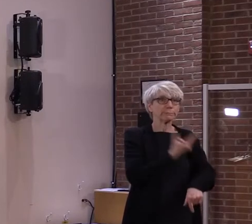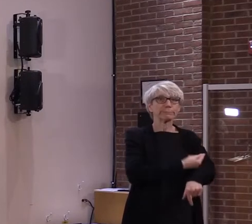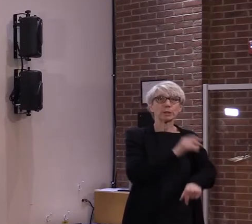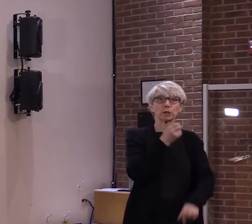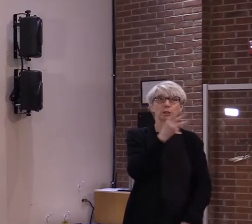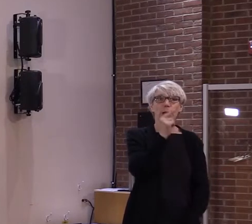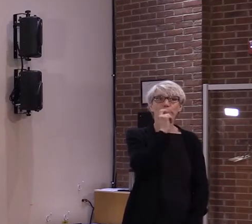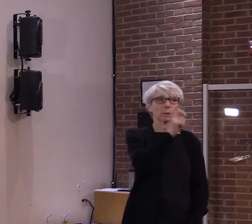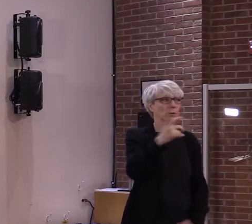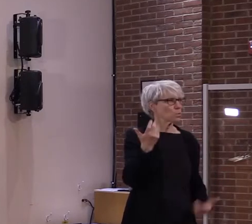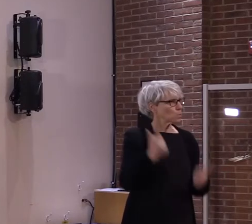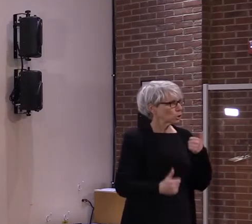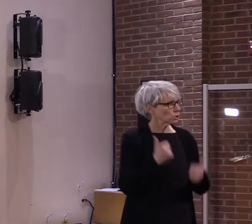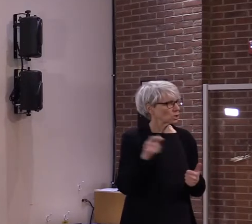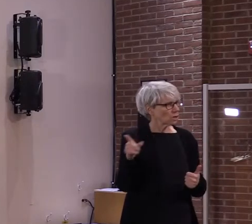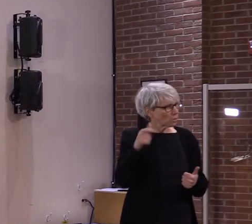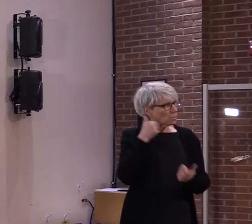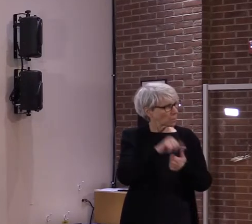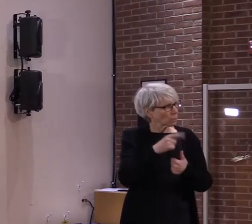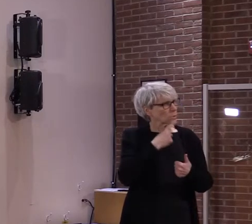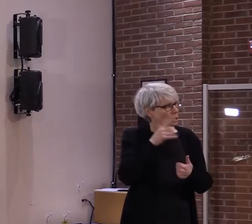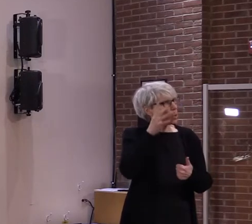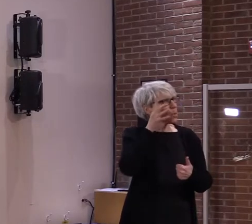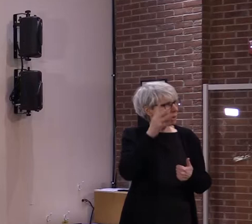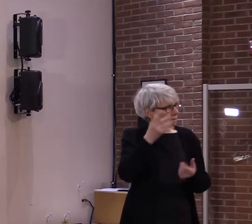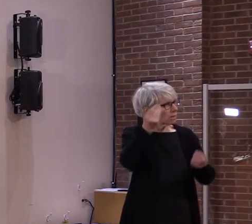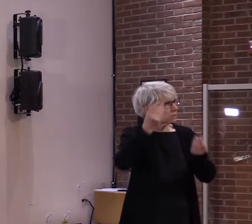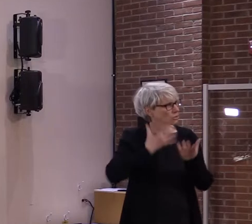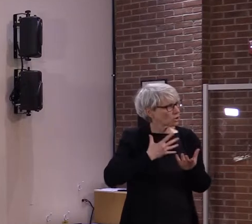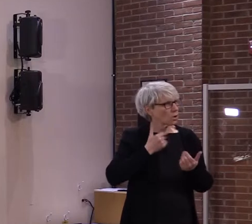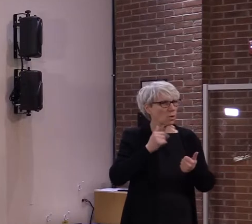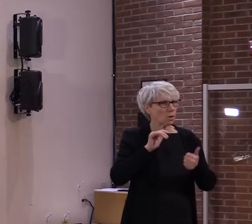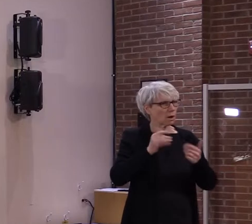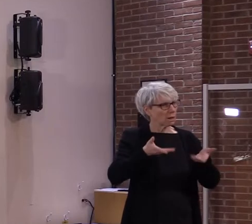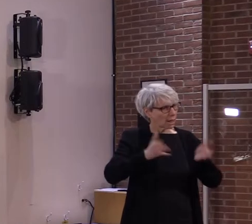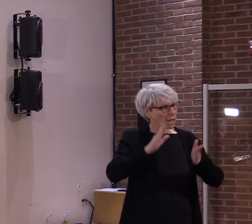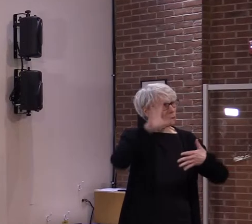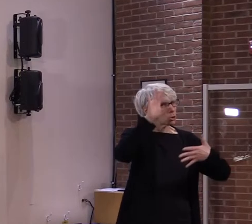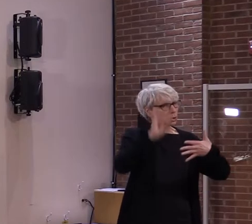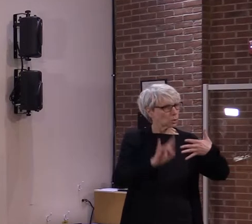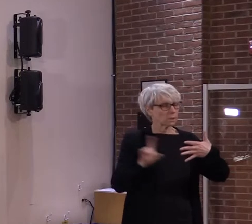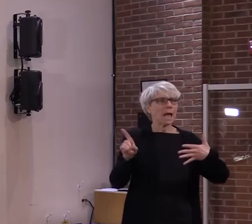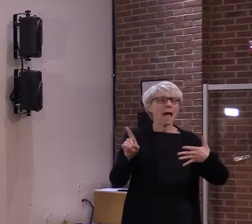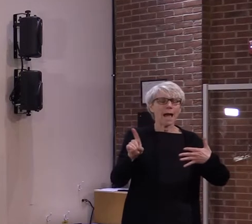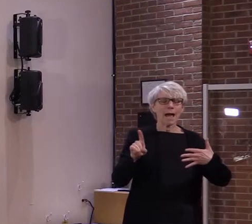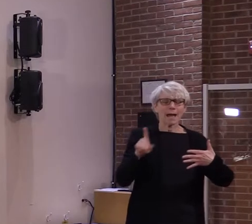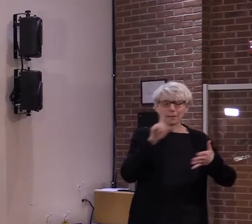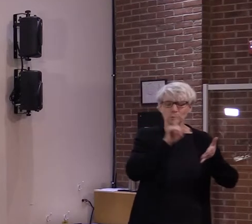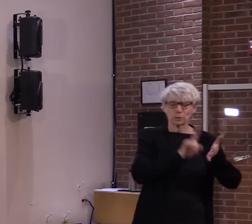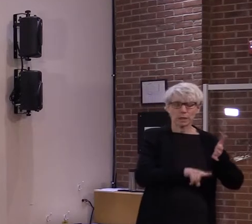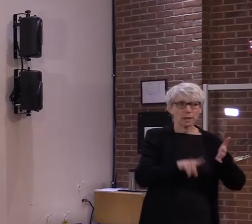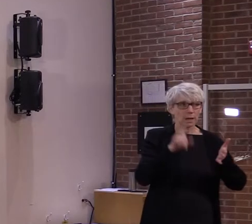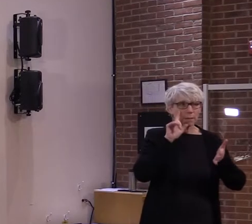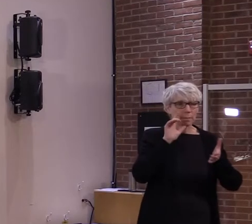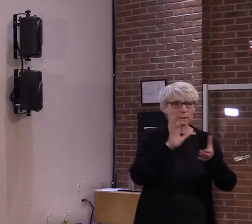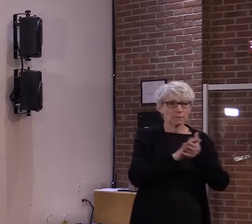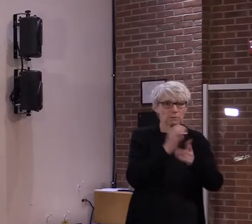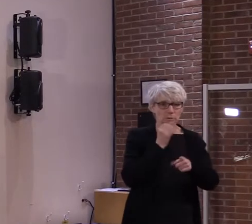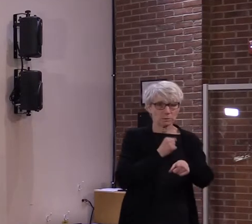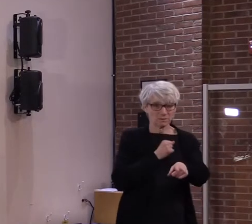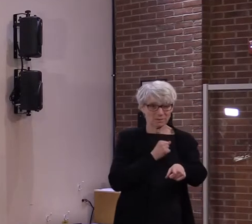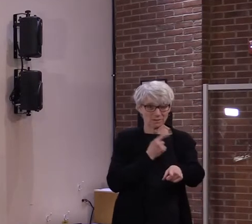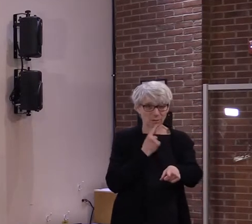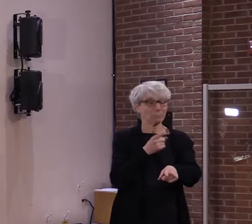on that? Yes, Stuart, I'll check. It's supposed to be imminent that it's on there. I've just